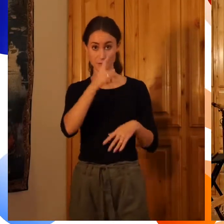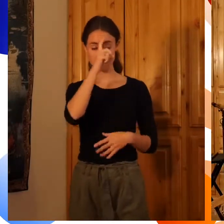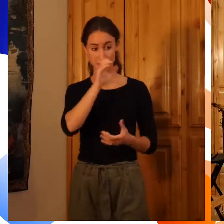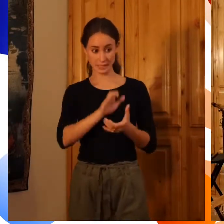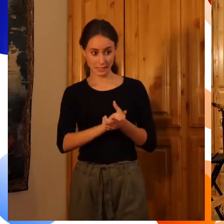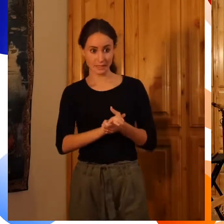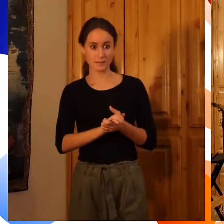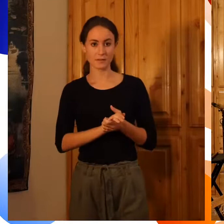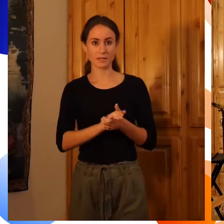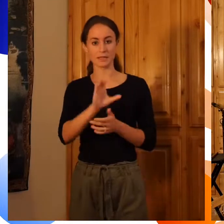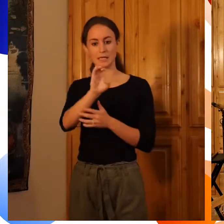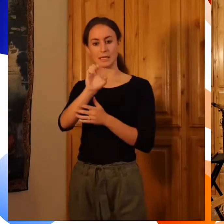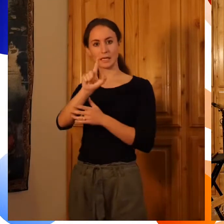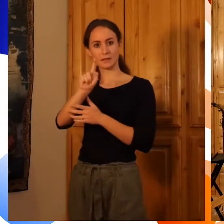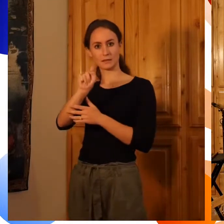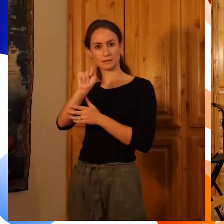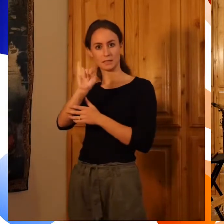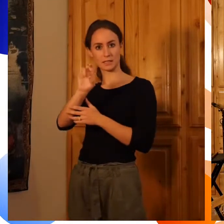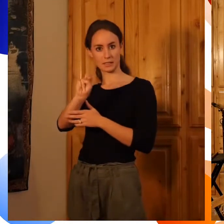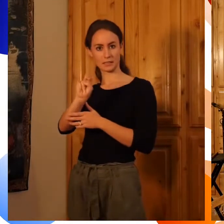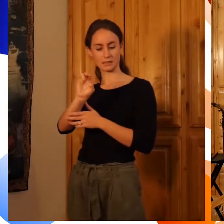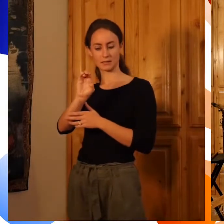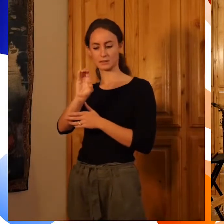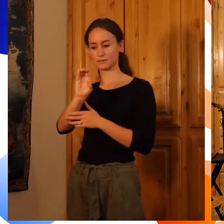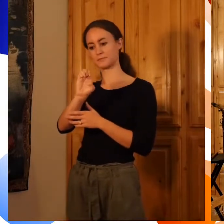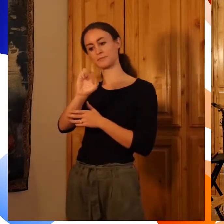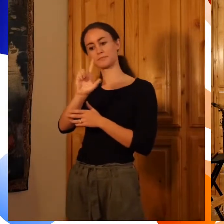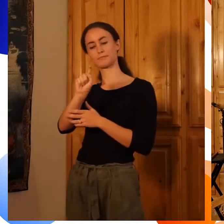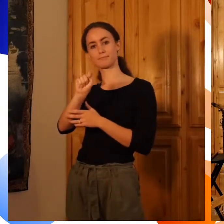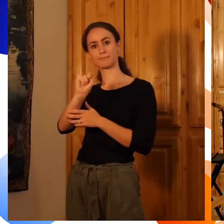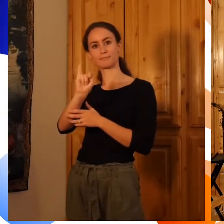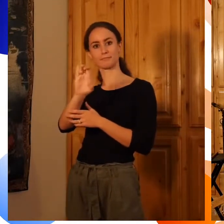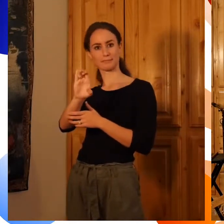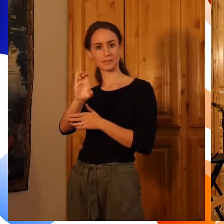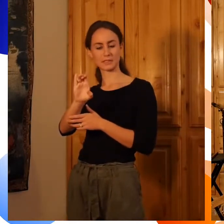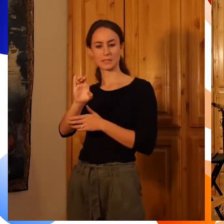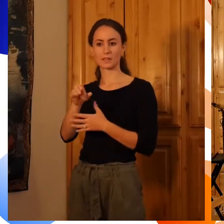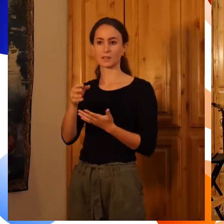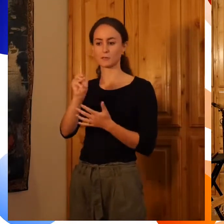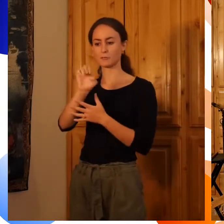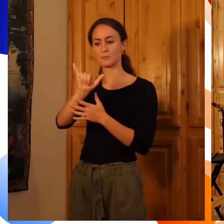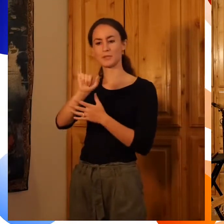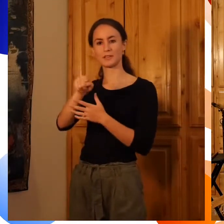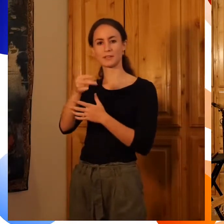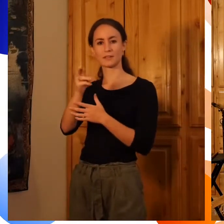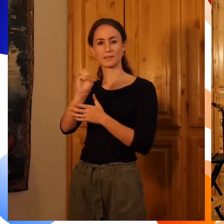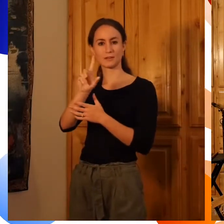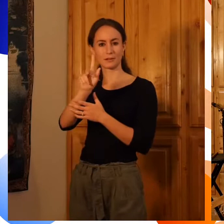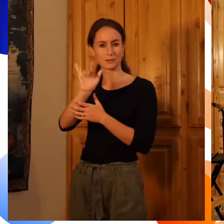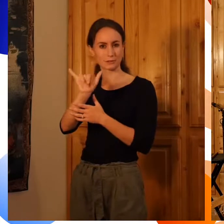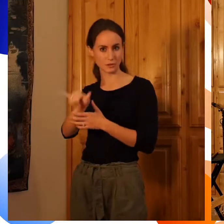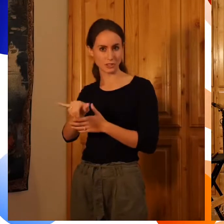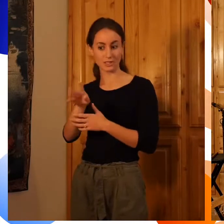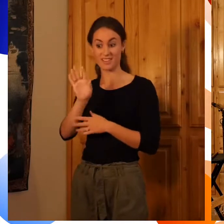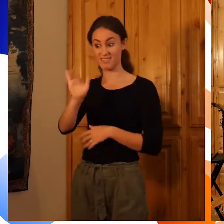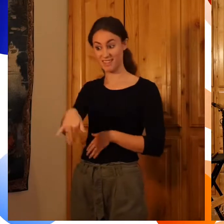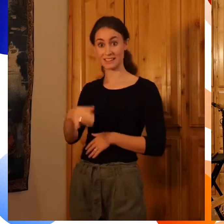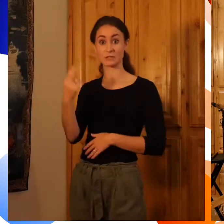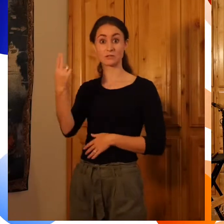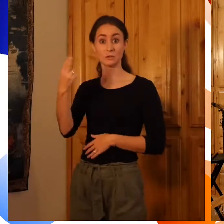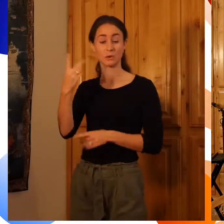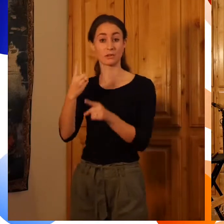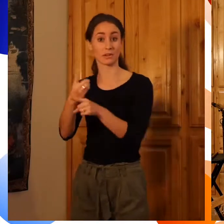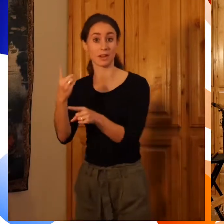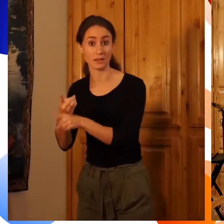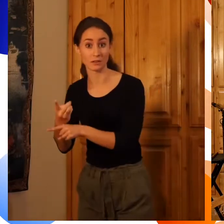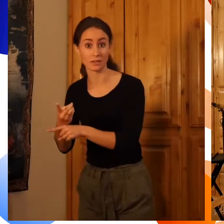as it came to recorded history. They believe this mythology to be in a way historical. They have a reverence for it. There are